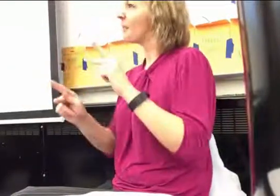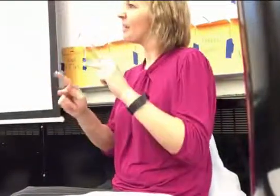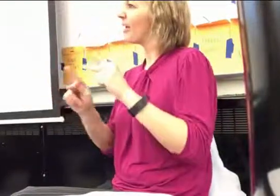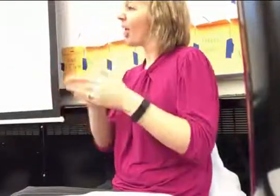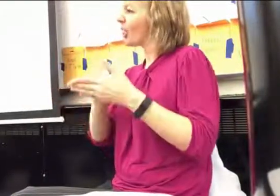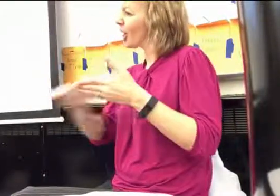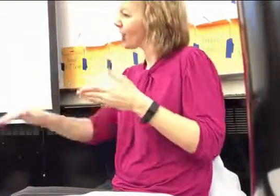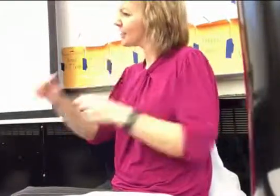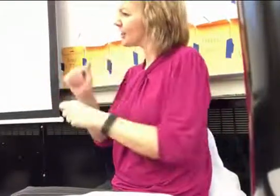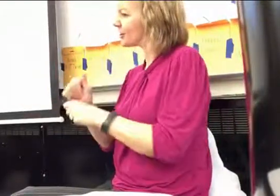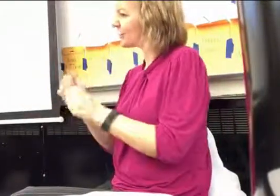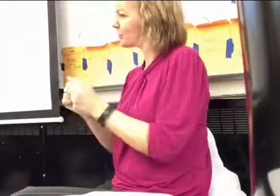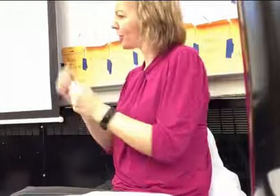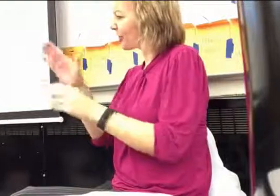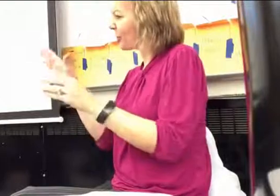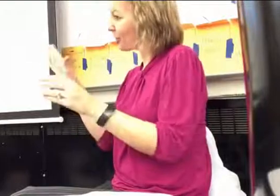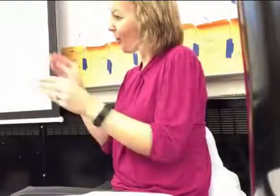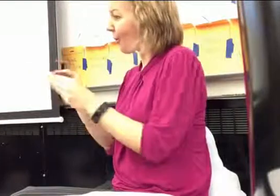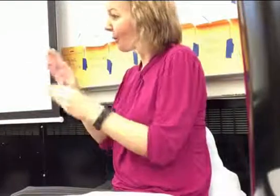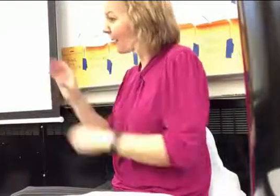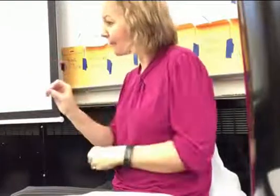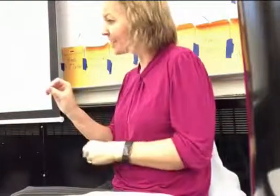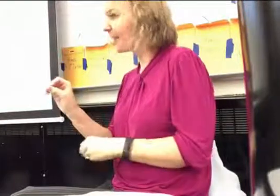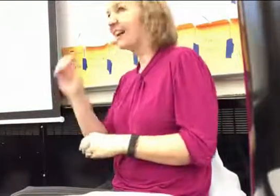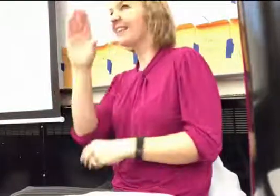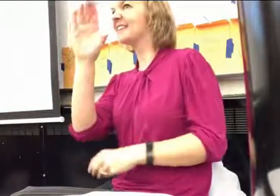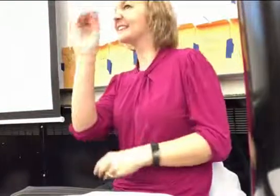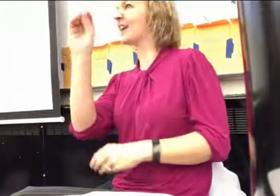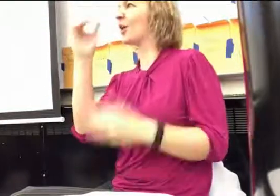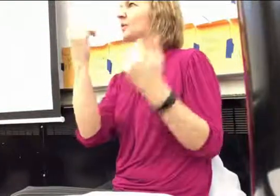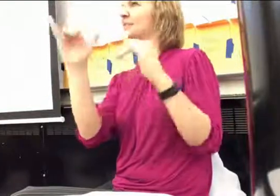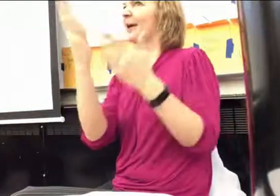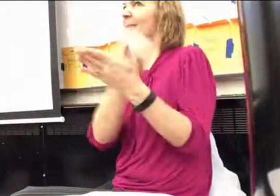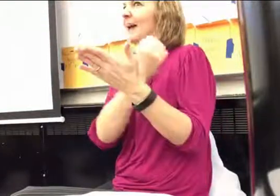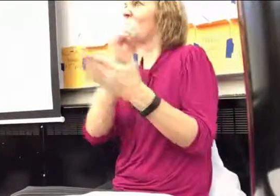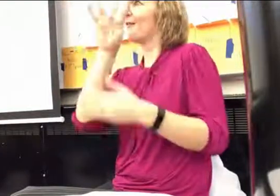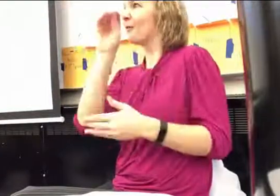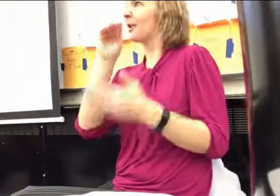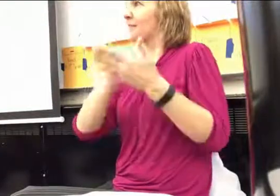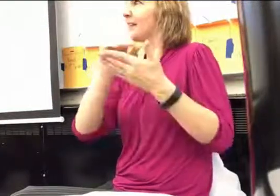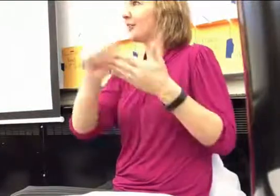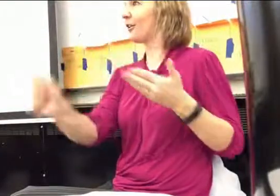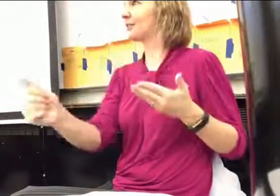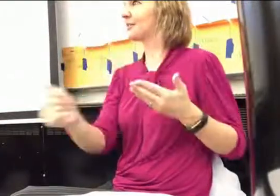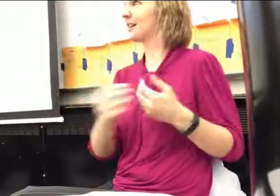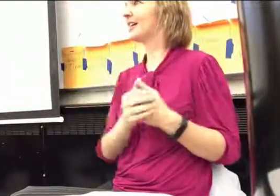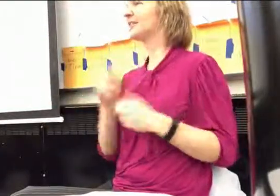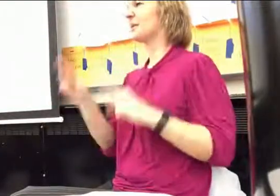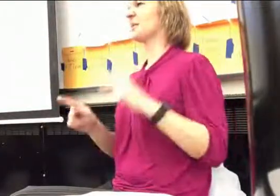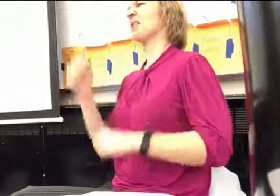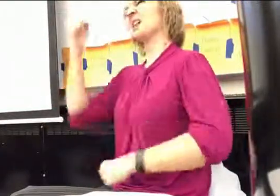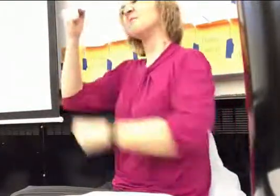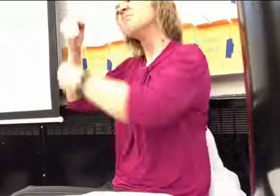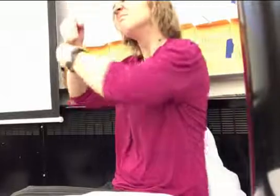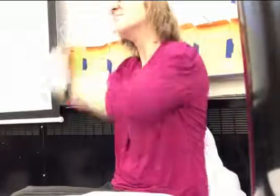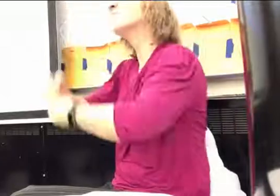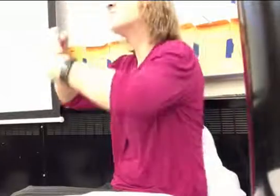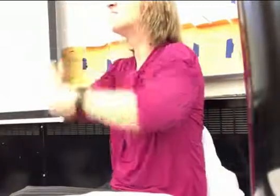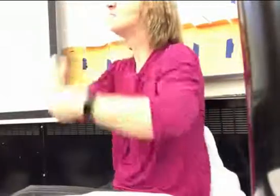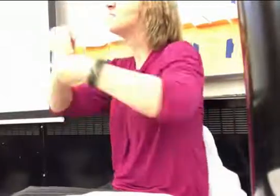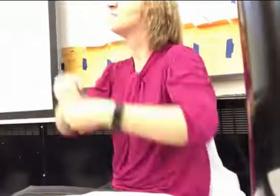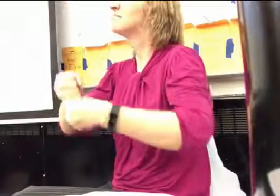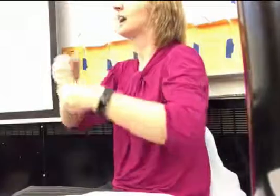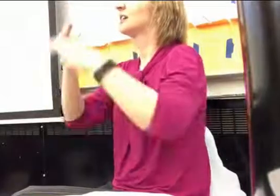jobs in this entire company, the CEO made all this money. Well, what happened is that people started to protest. They had this thing called Occupy